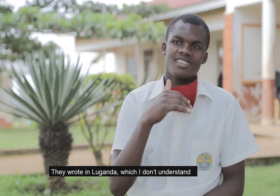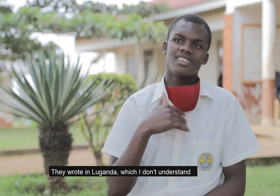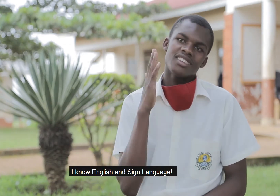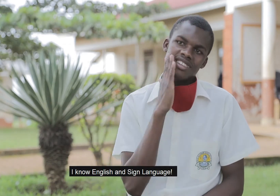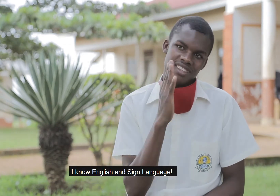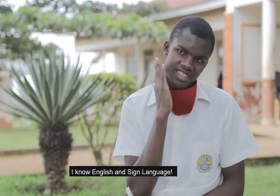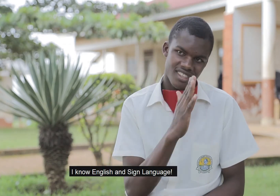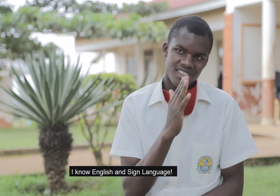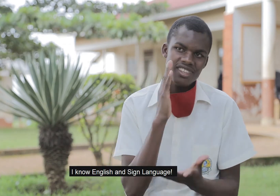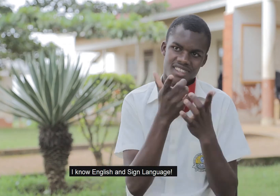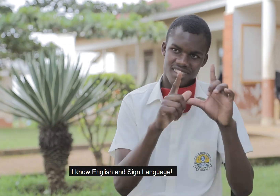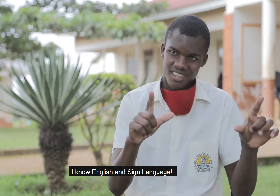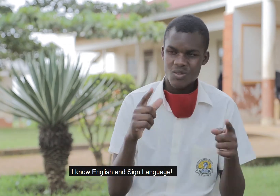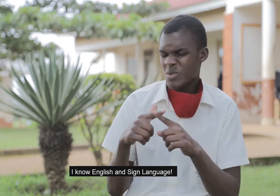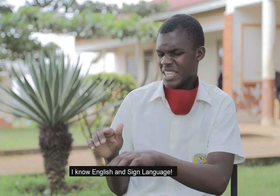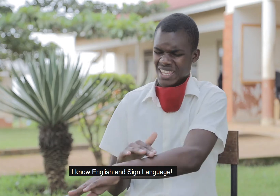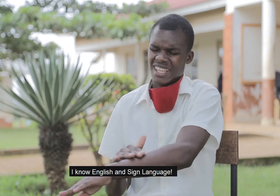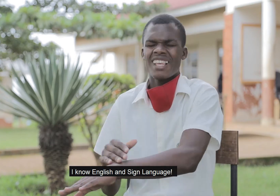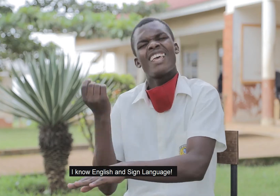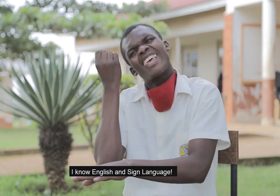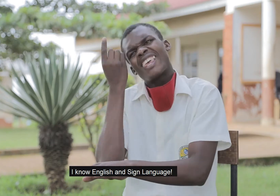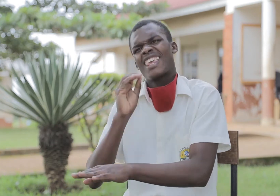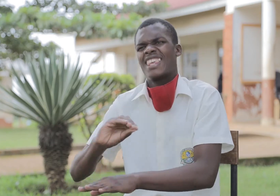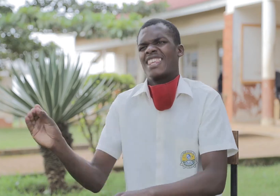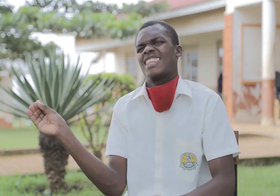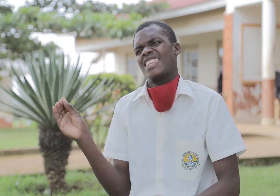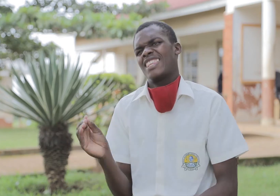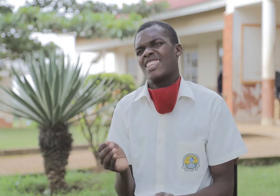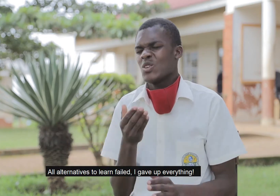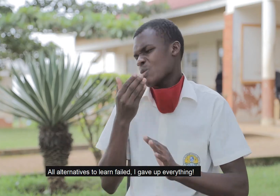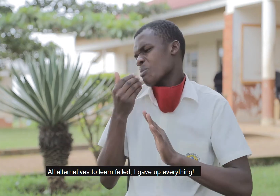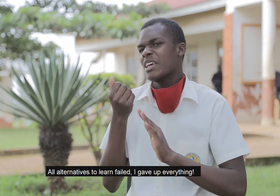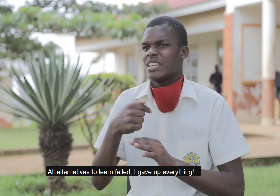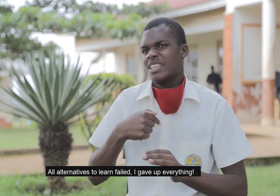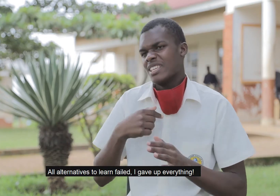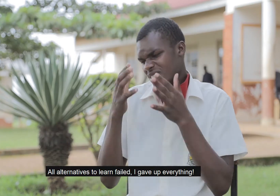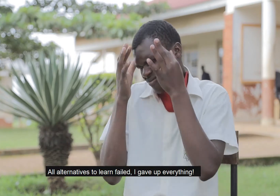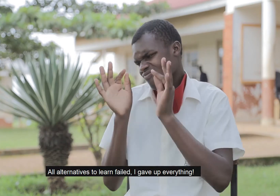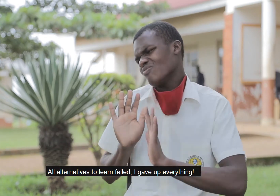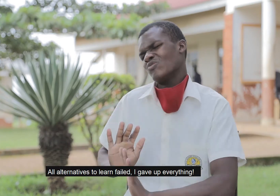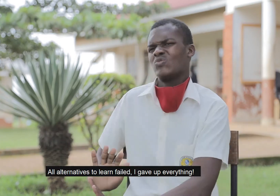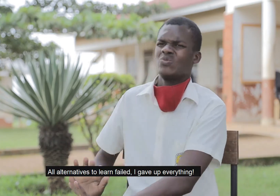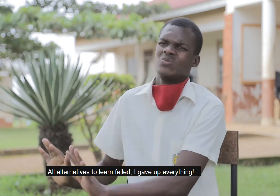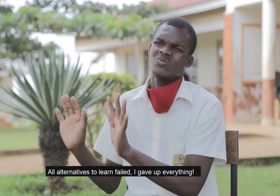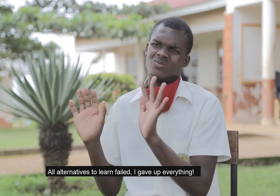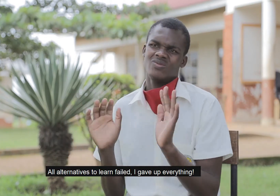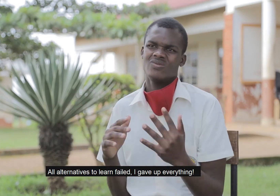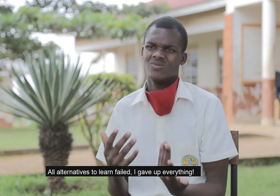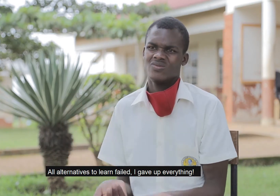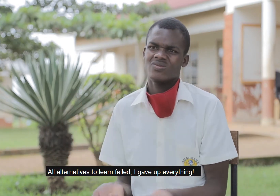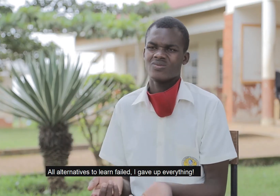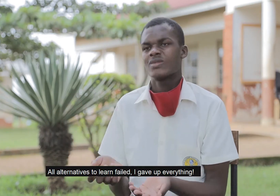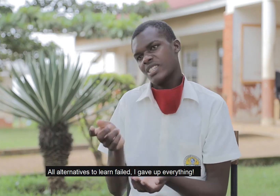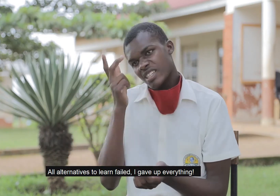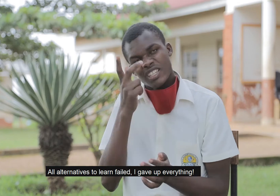I know English and sign language. All alternatives to learn failed. I gave